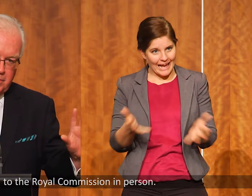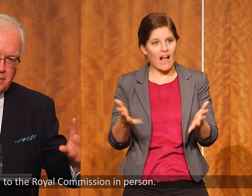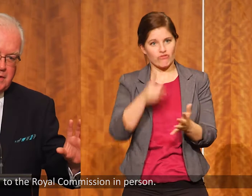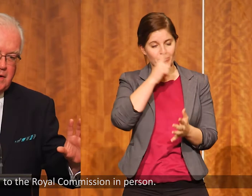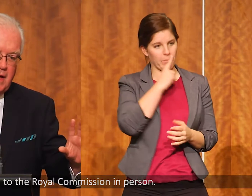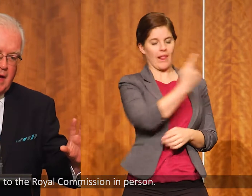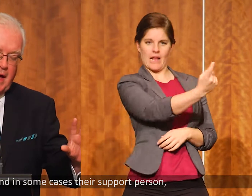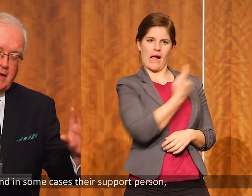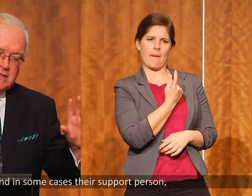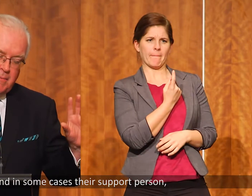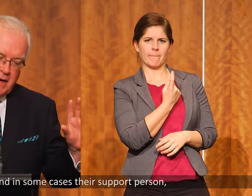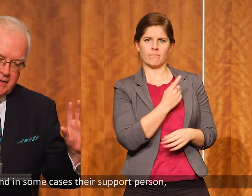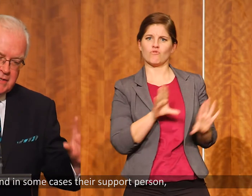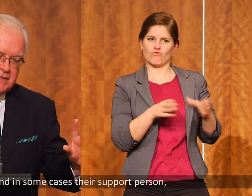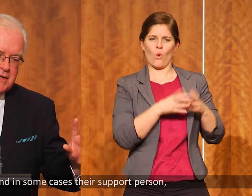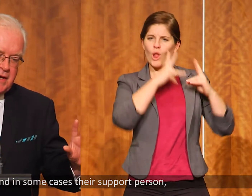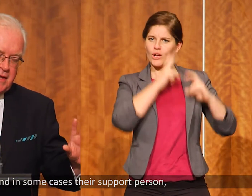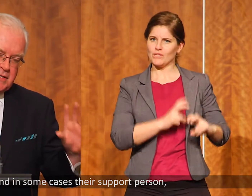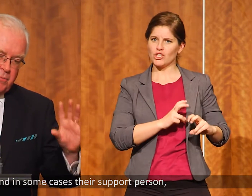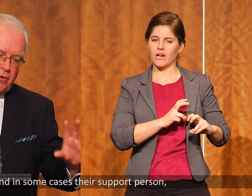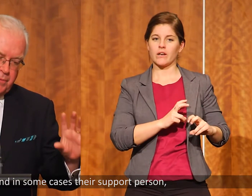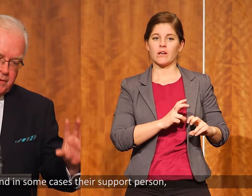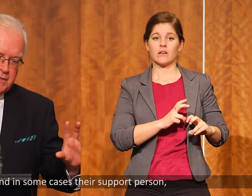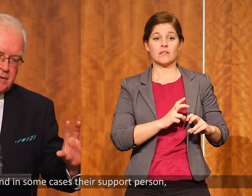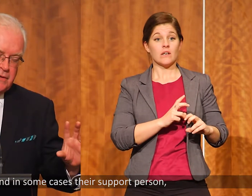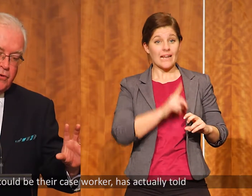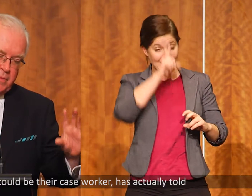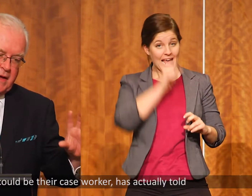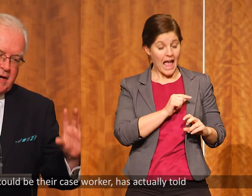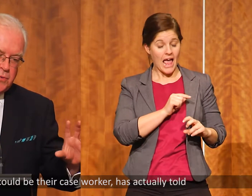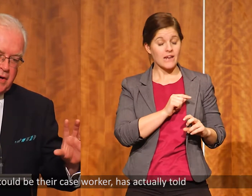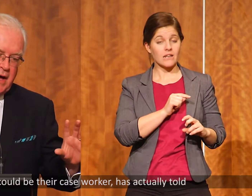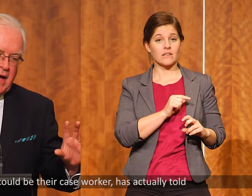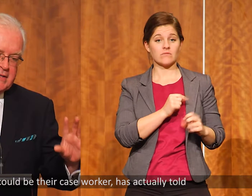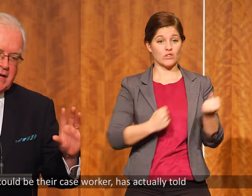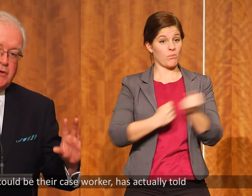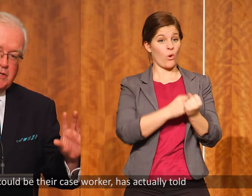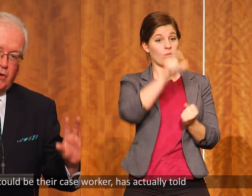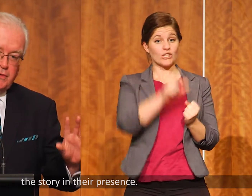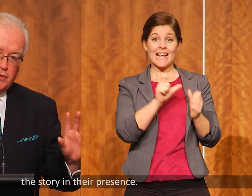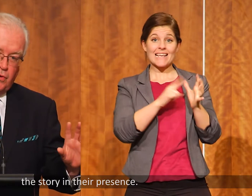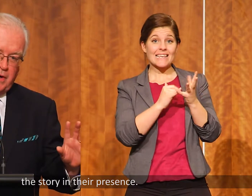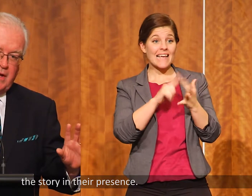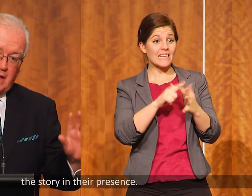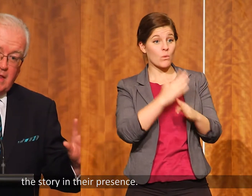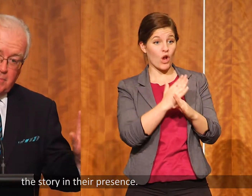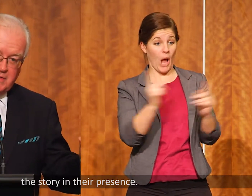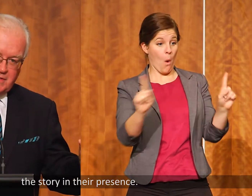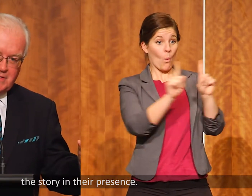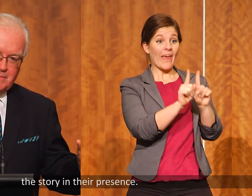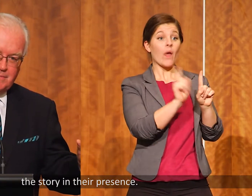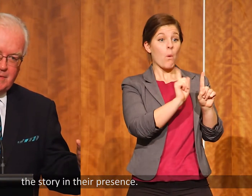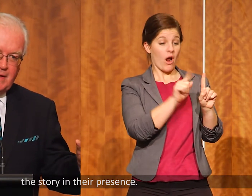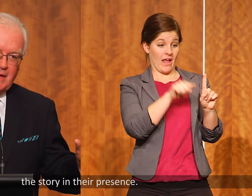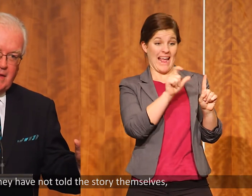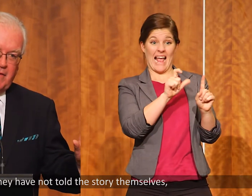Commission in person, and in some cases their support person, who could be their caseworker, has actually told the story in their